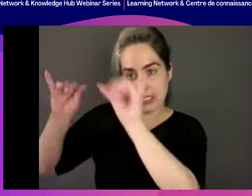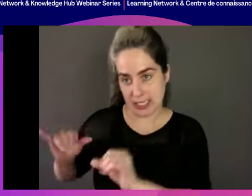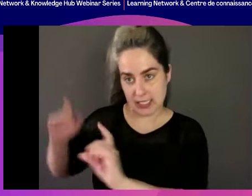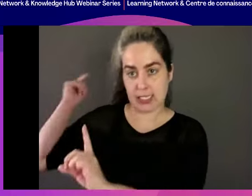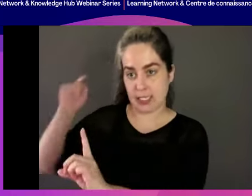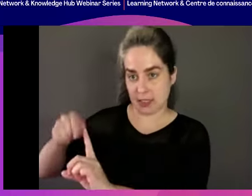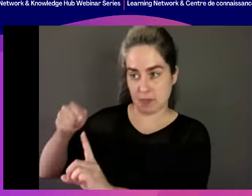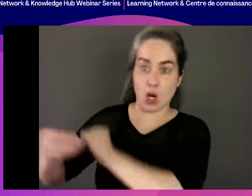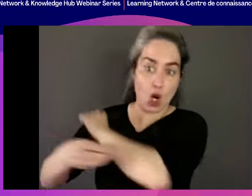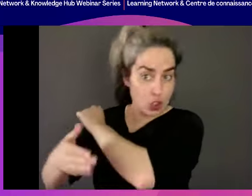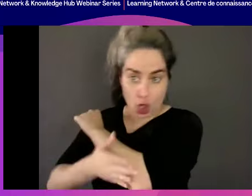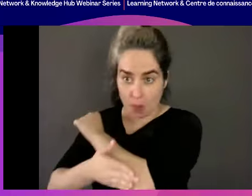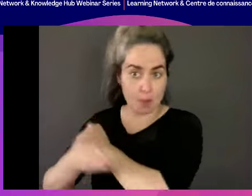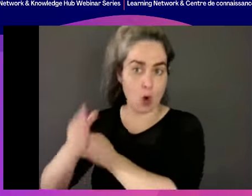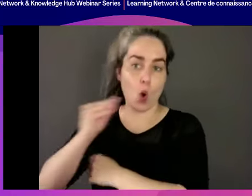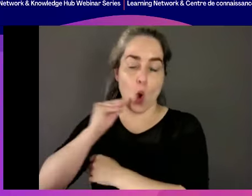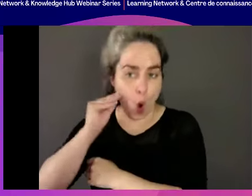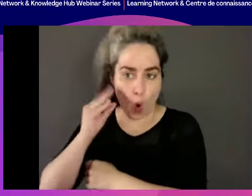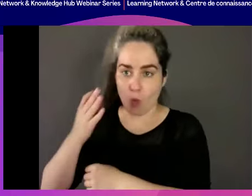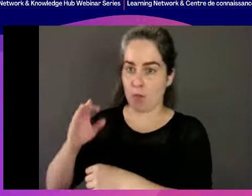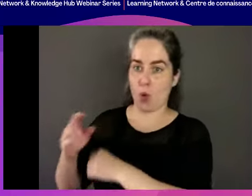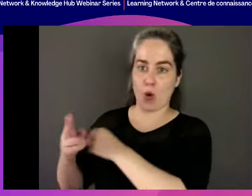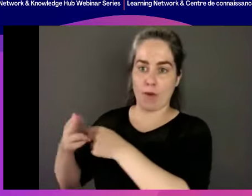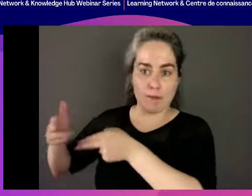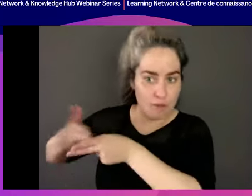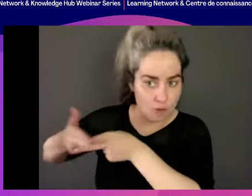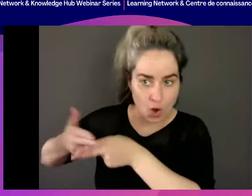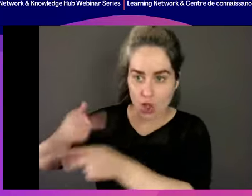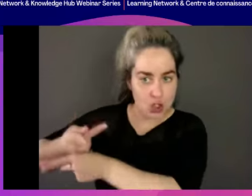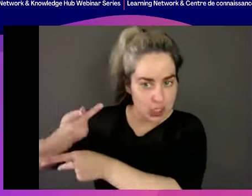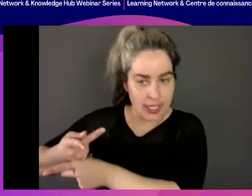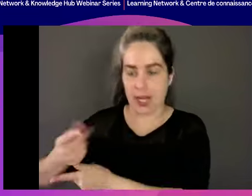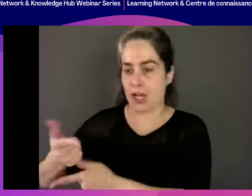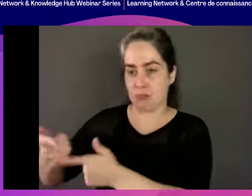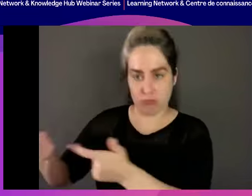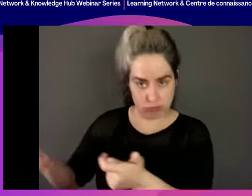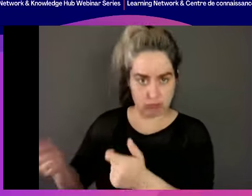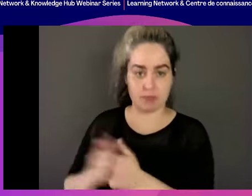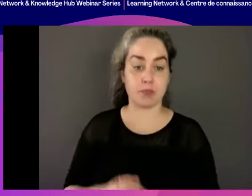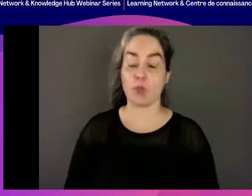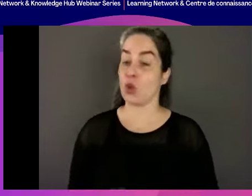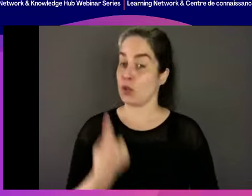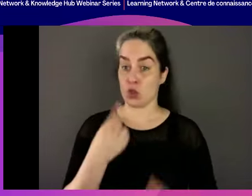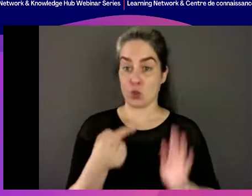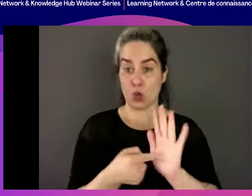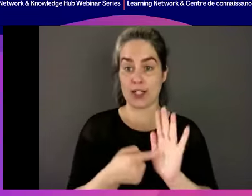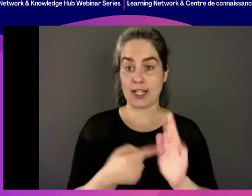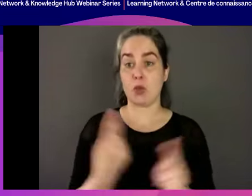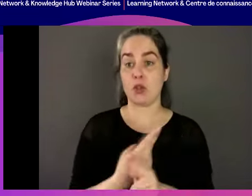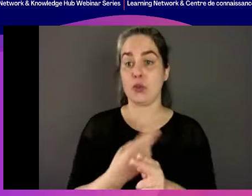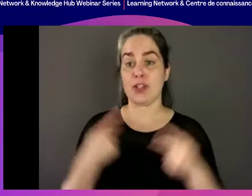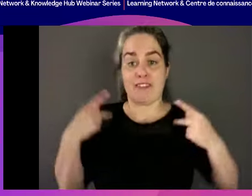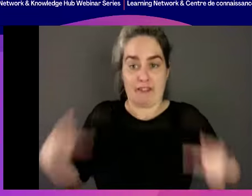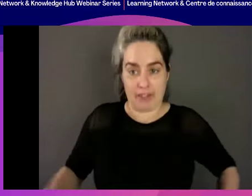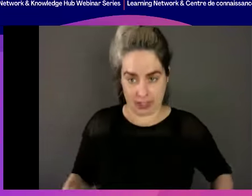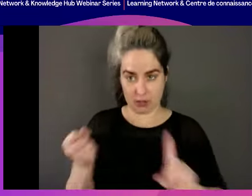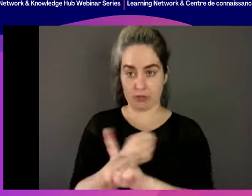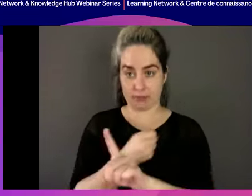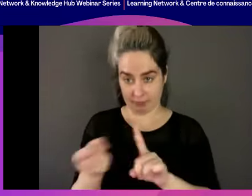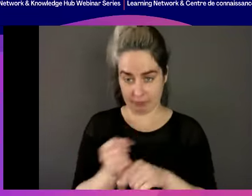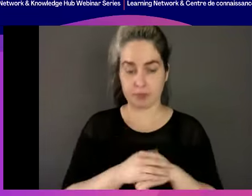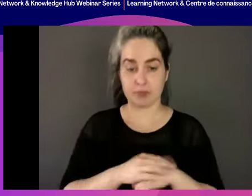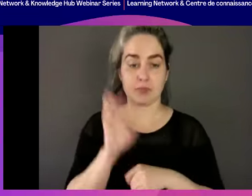or foster care and or group home. This is just one example looking at physical abuse, but we see that